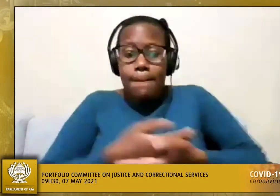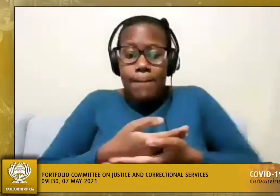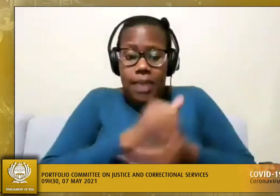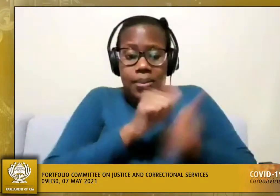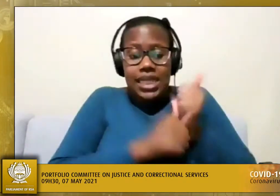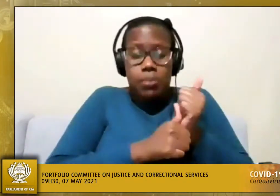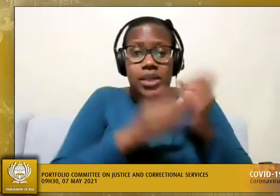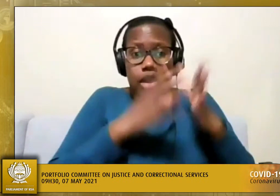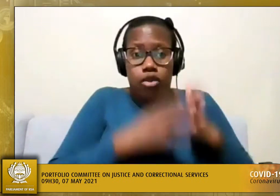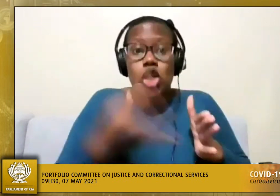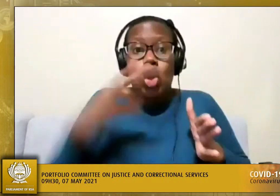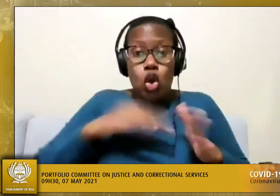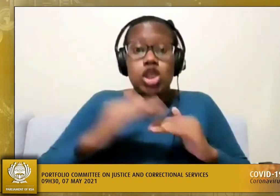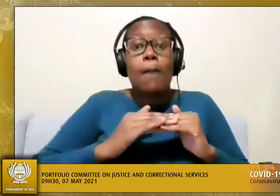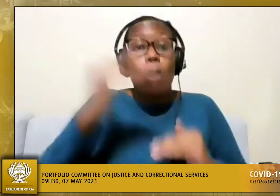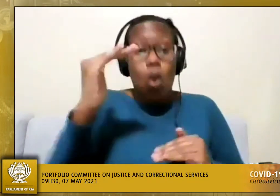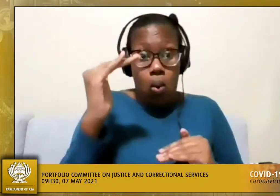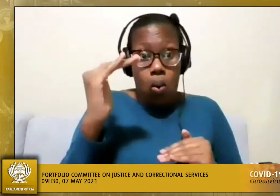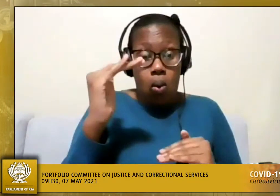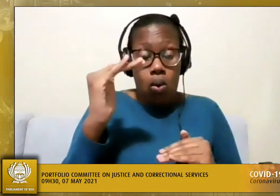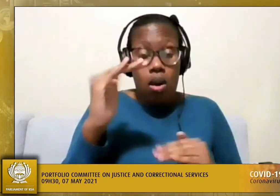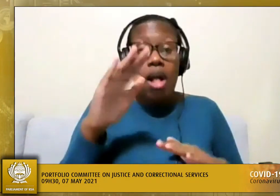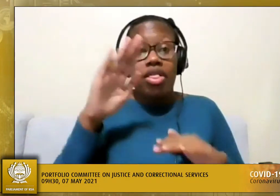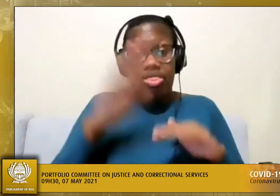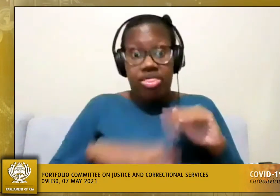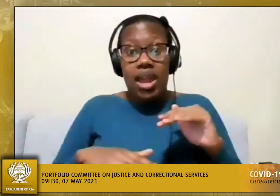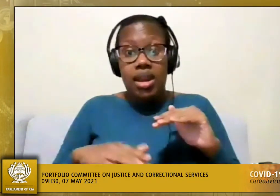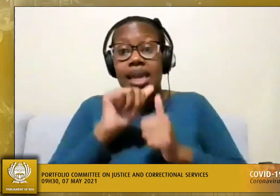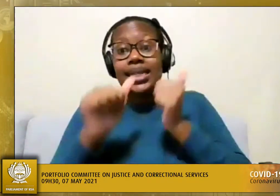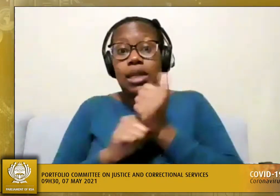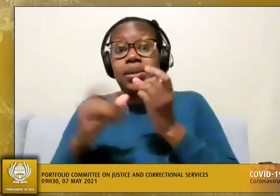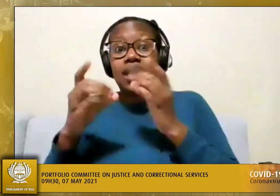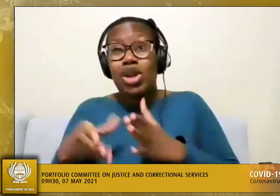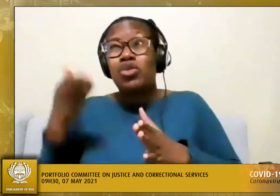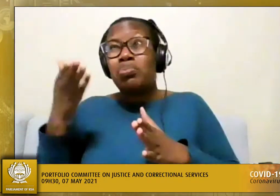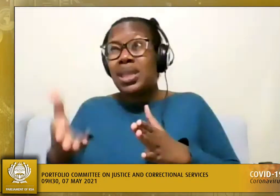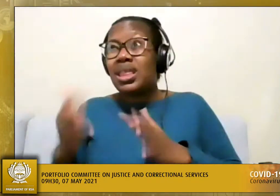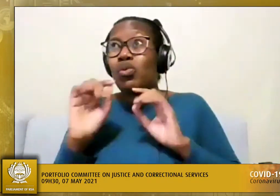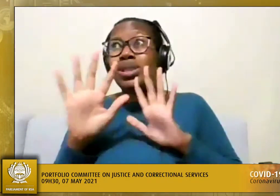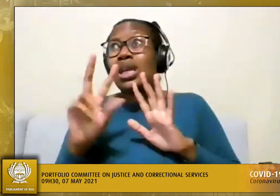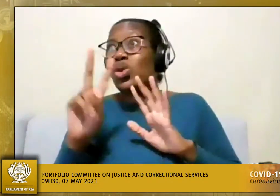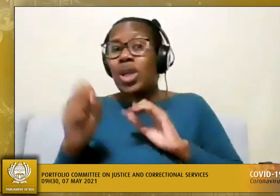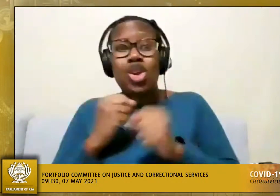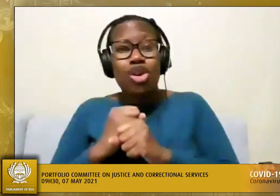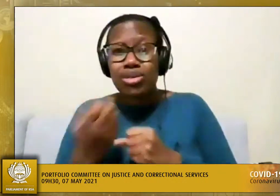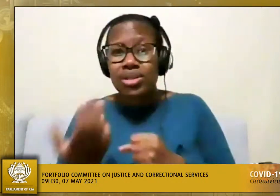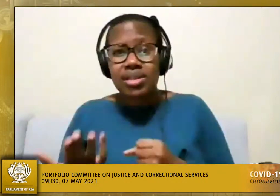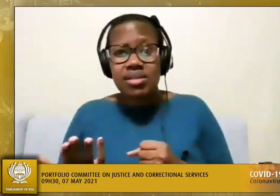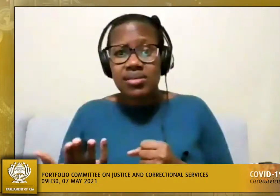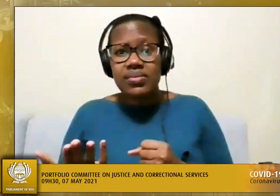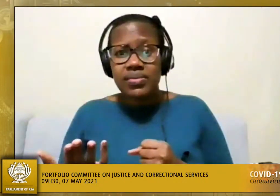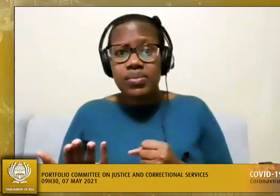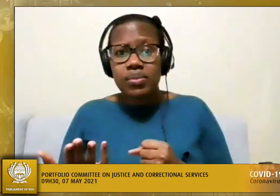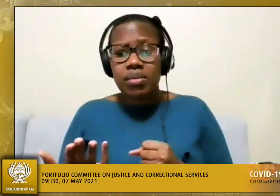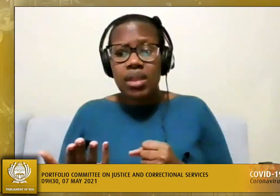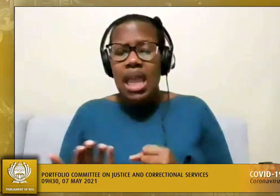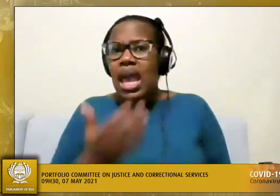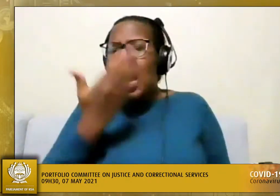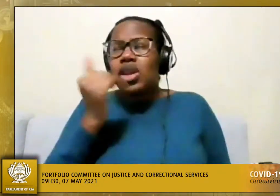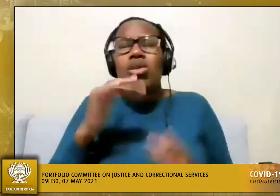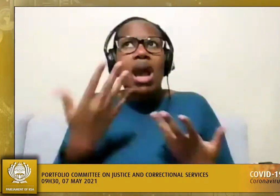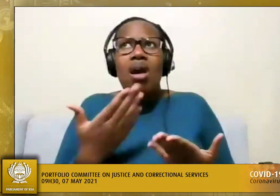currently then Deputy directors you've been there for 10 and 20 years I don't know how